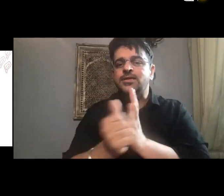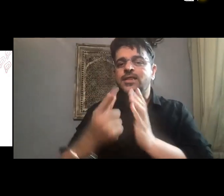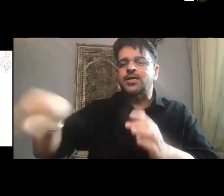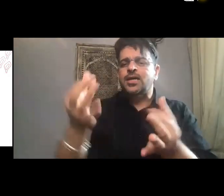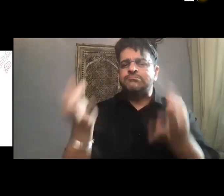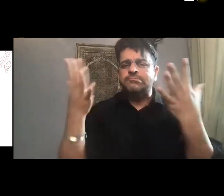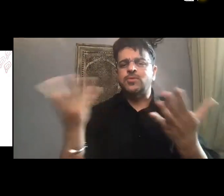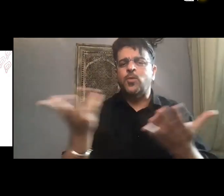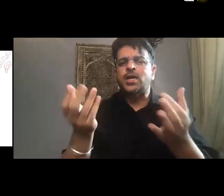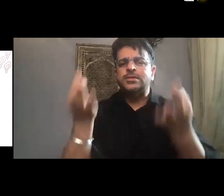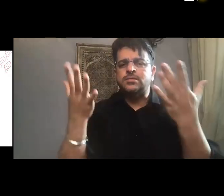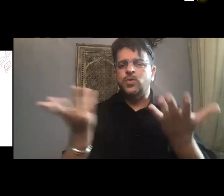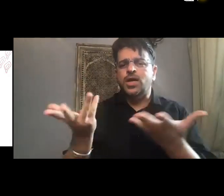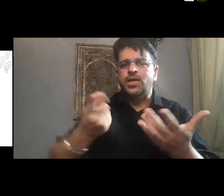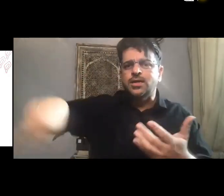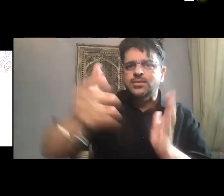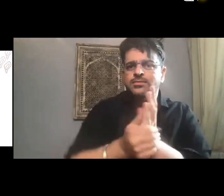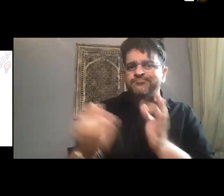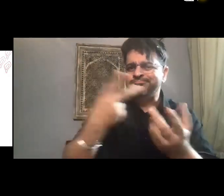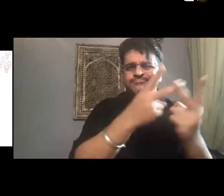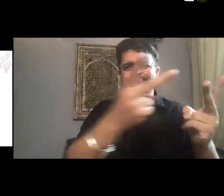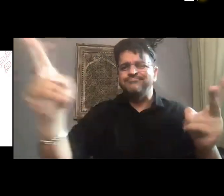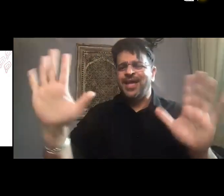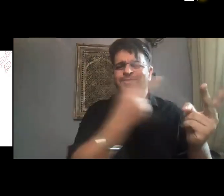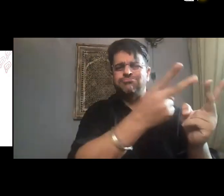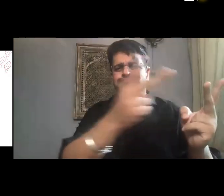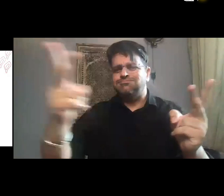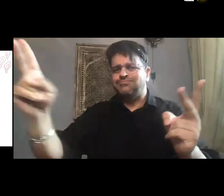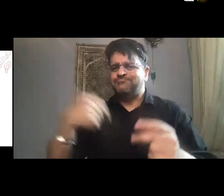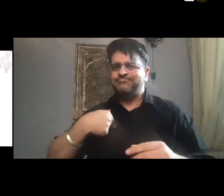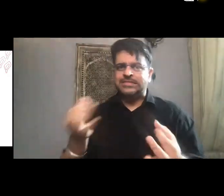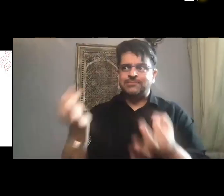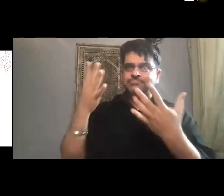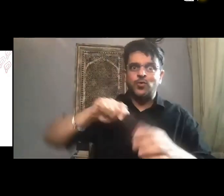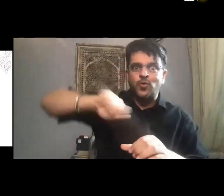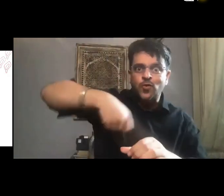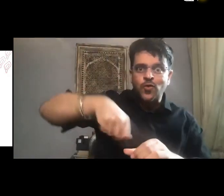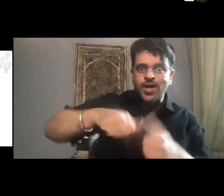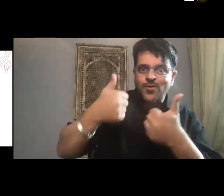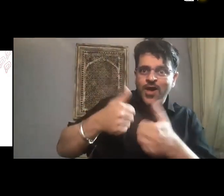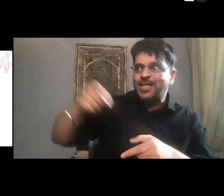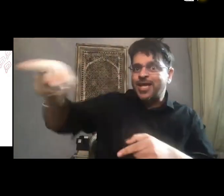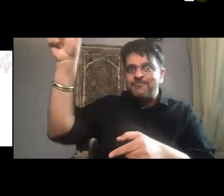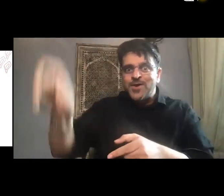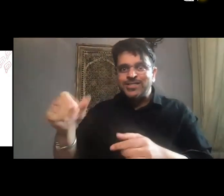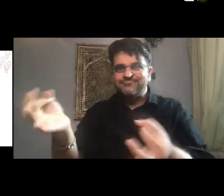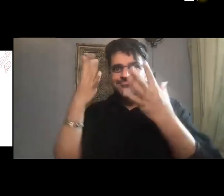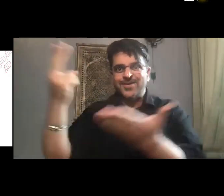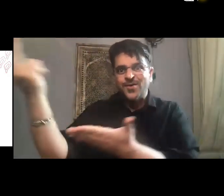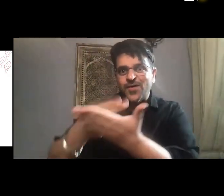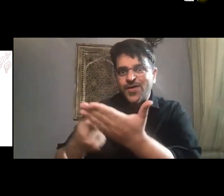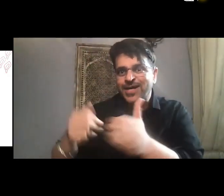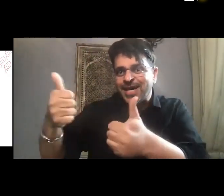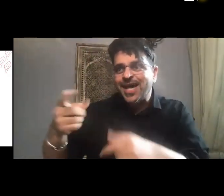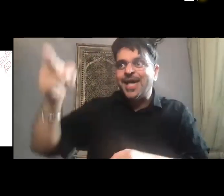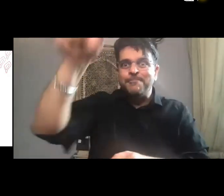What skill set do you hold? Everyone has a skill set. What kind of a skill set do you hold? Like, for example, I might be great at cooking,